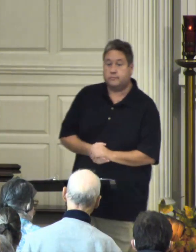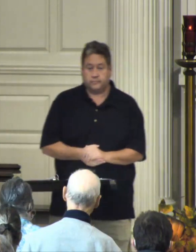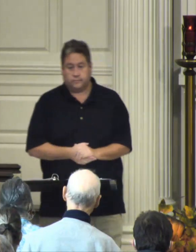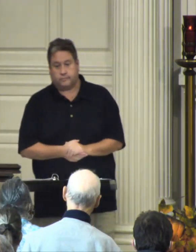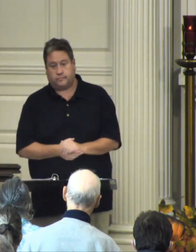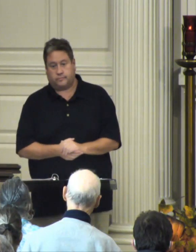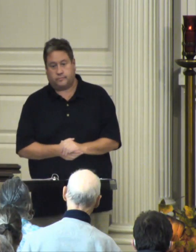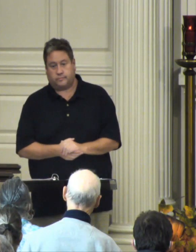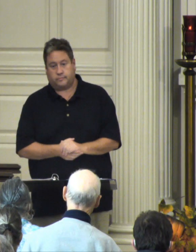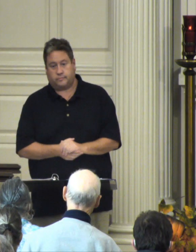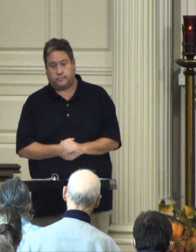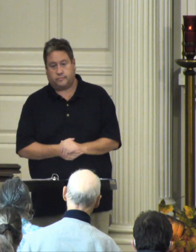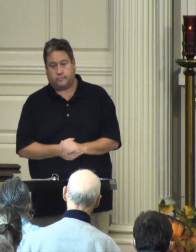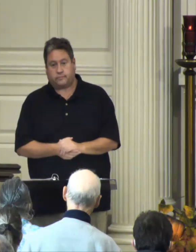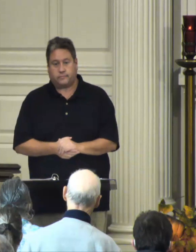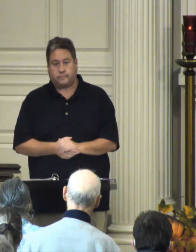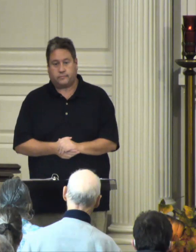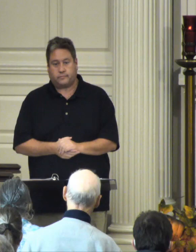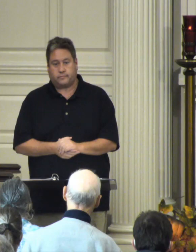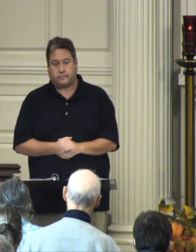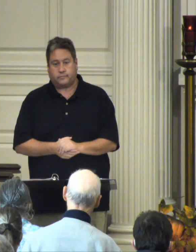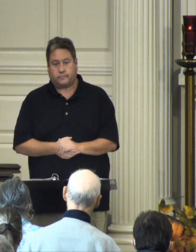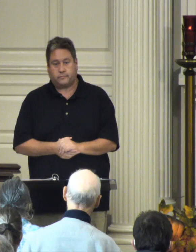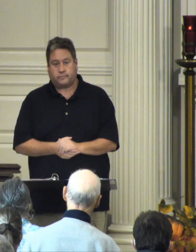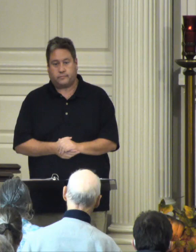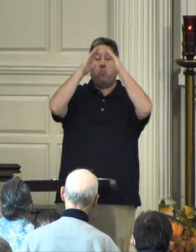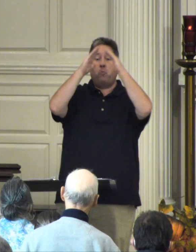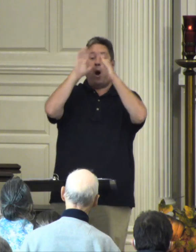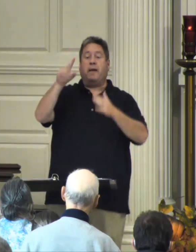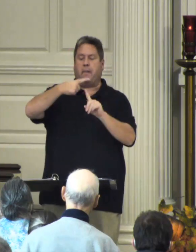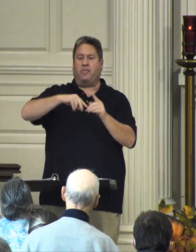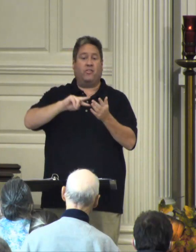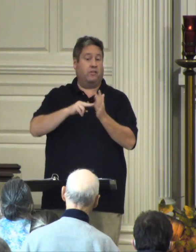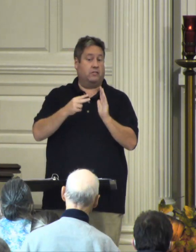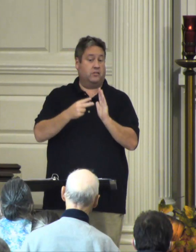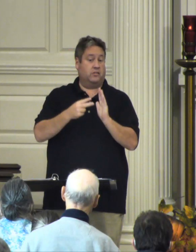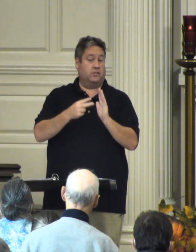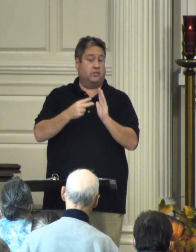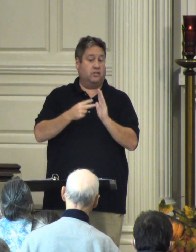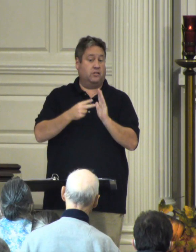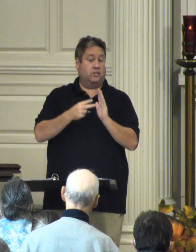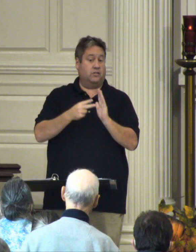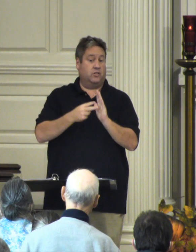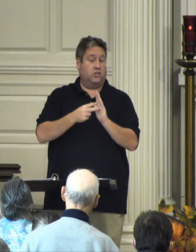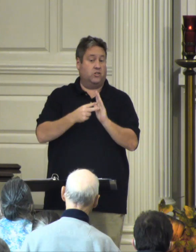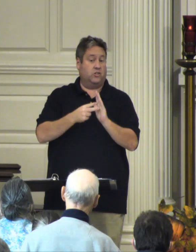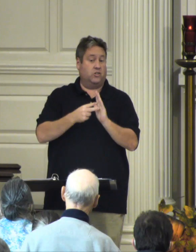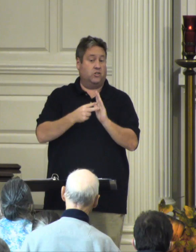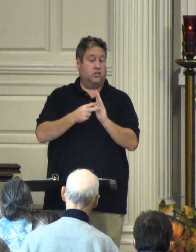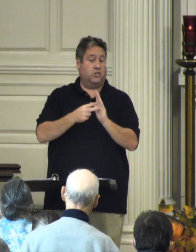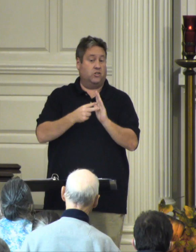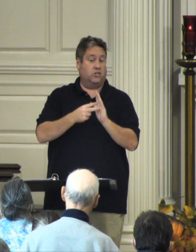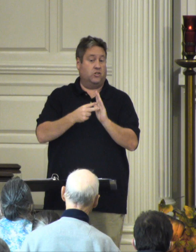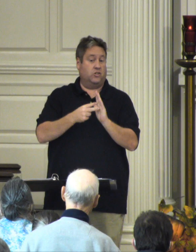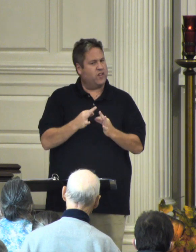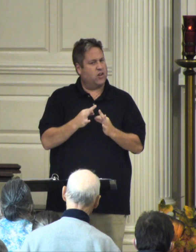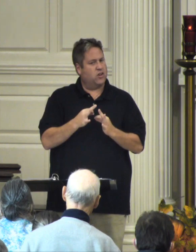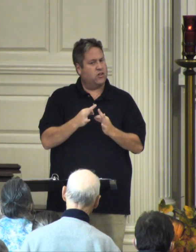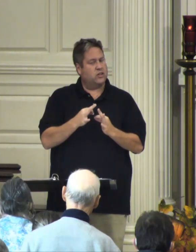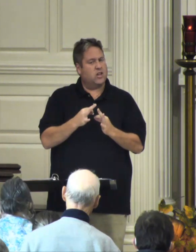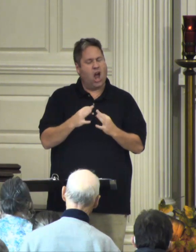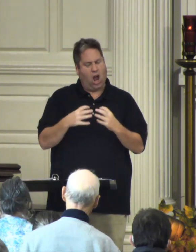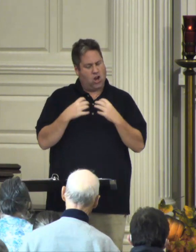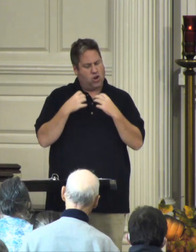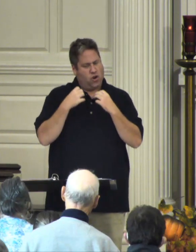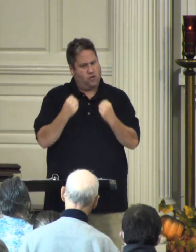For the Pope's monthly intention that the Church ever faithful to and